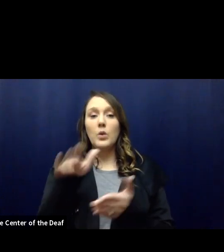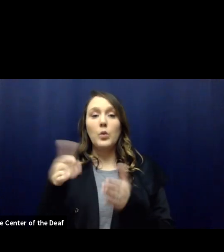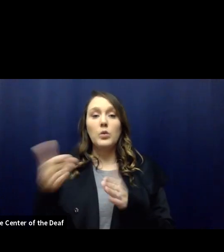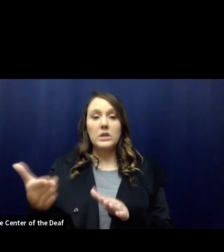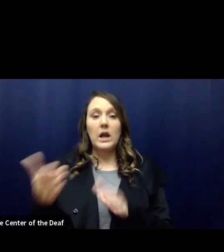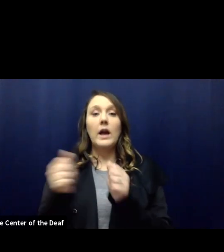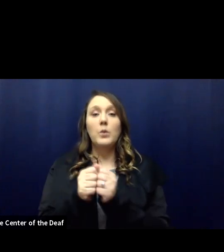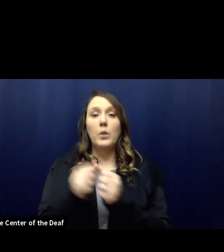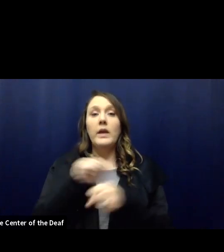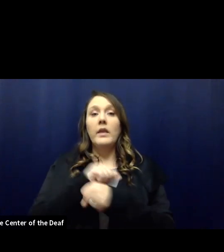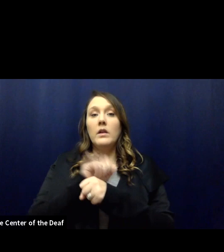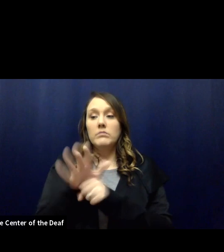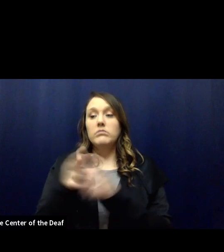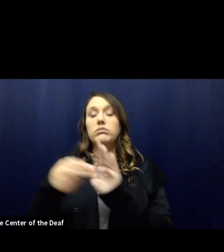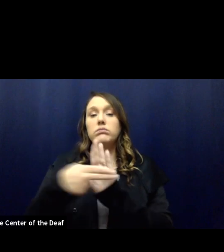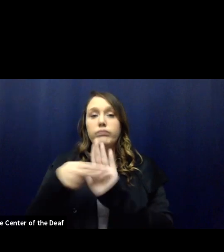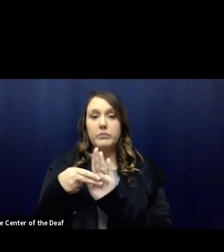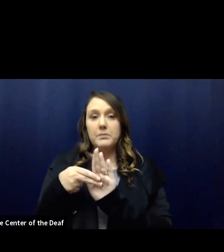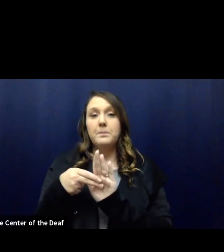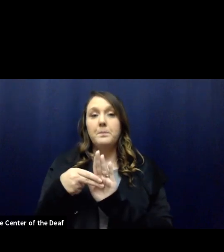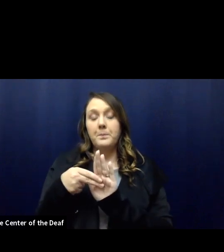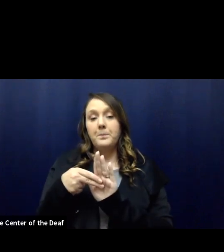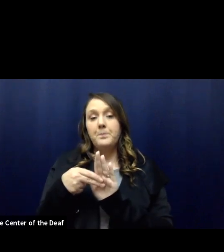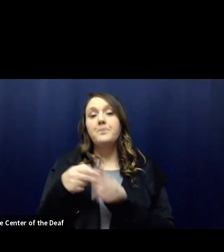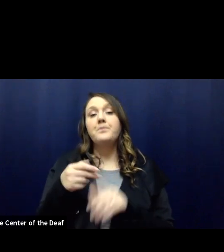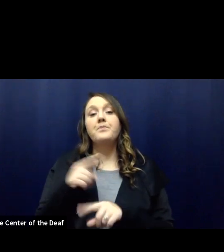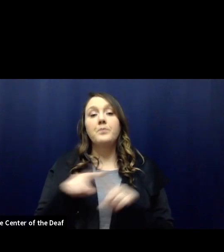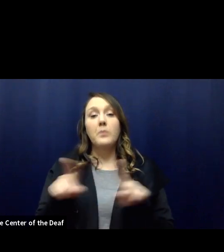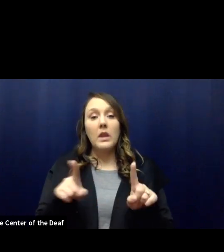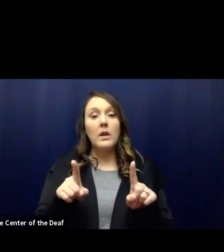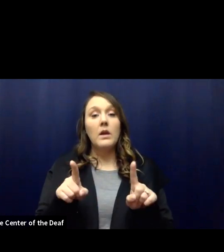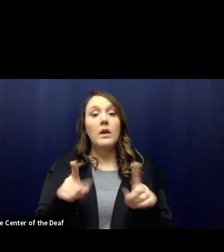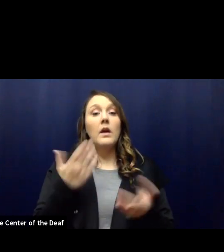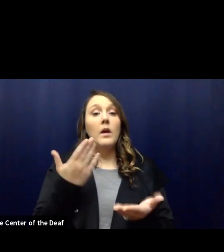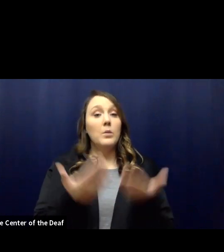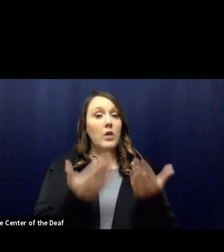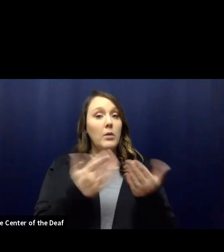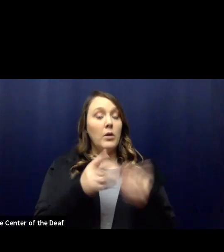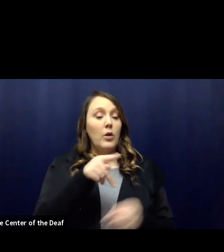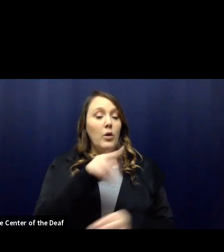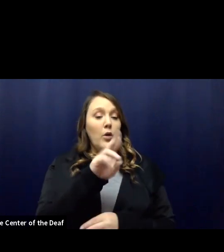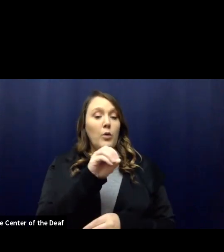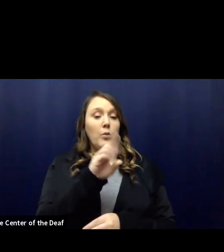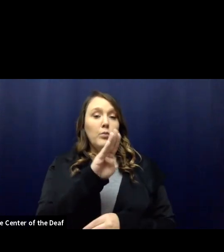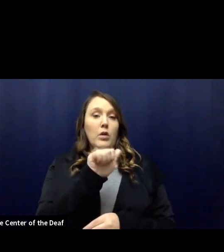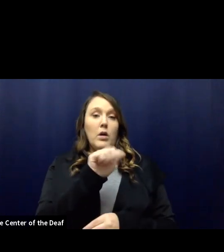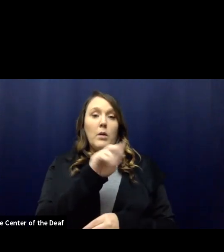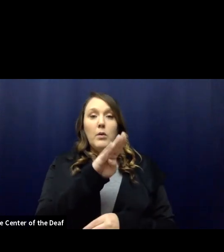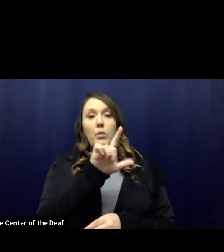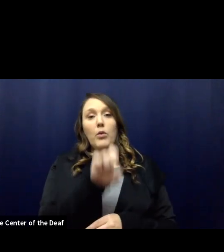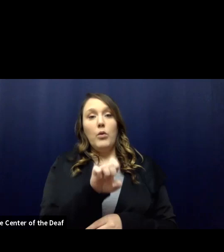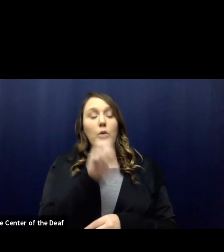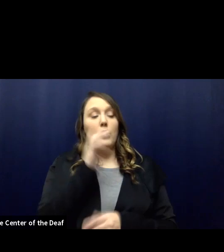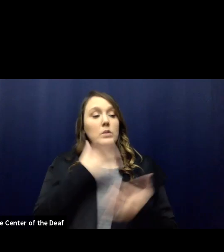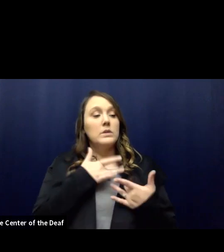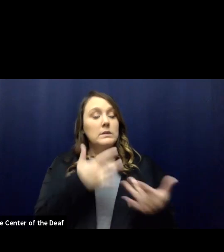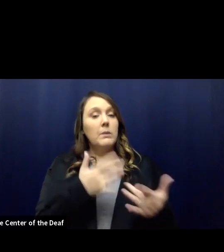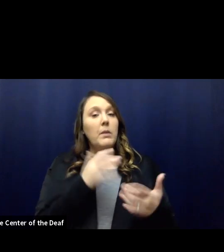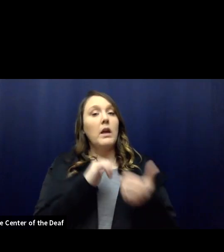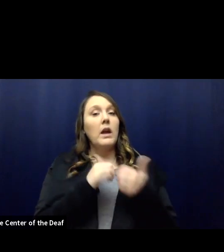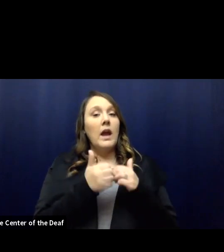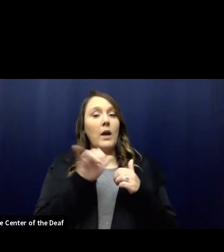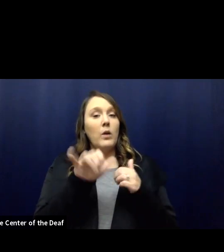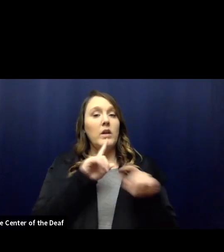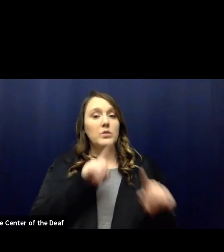known COVID diagnosis. But the probable is typically going to be how it ends up being